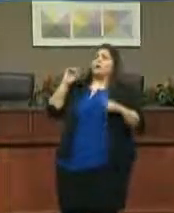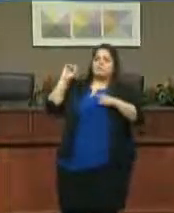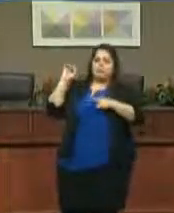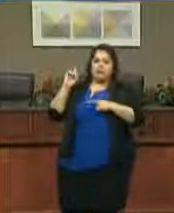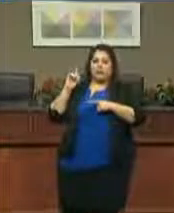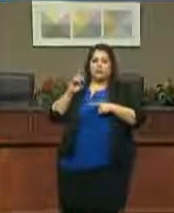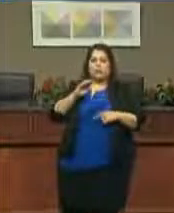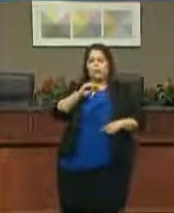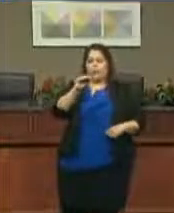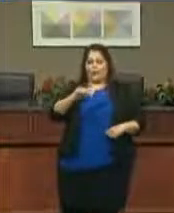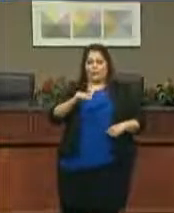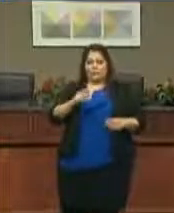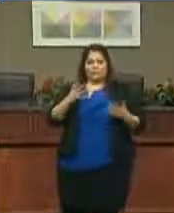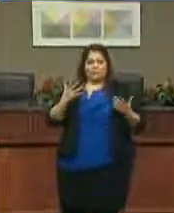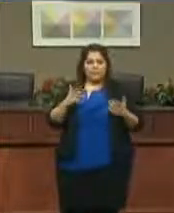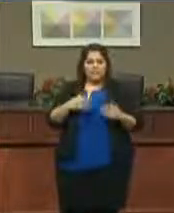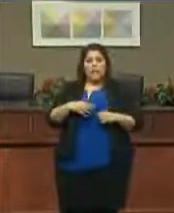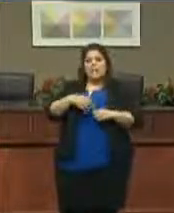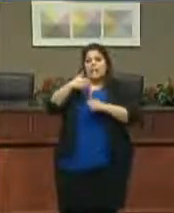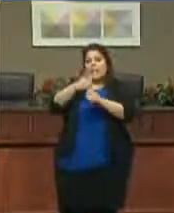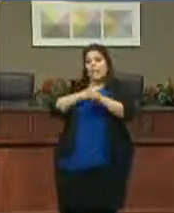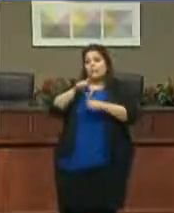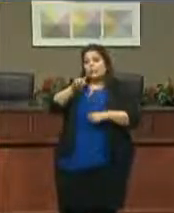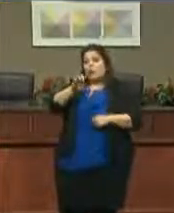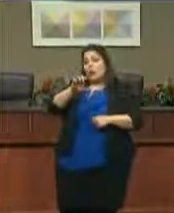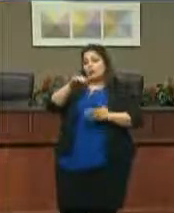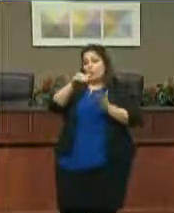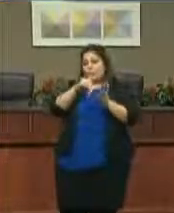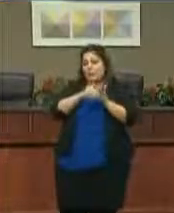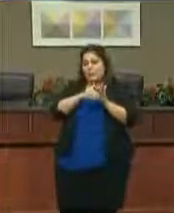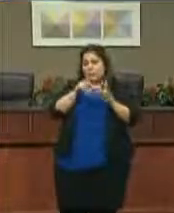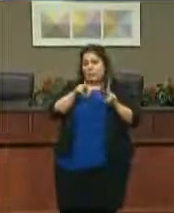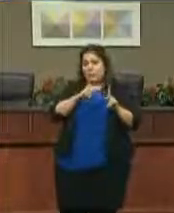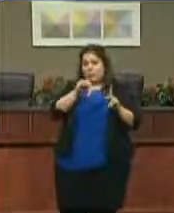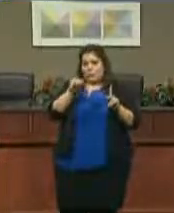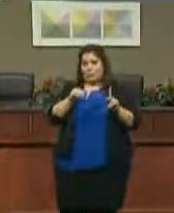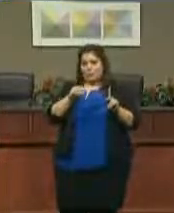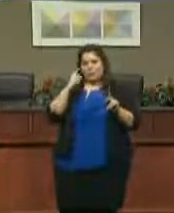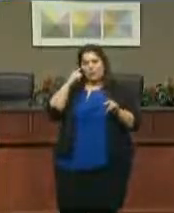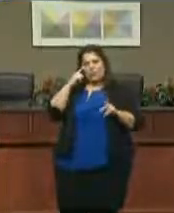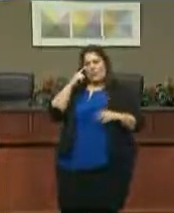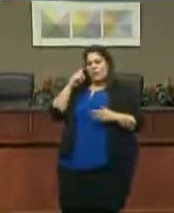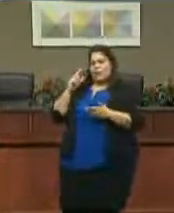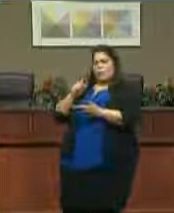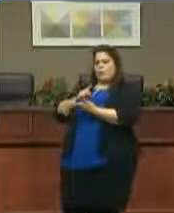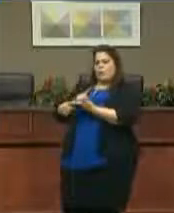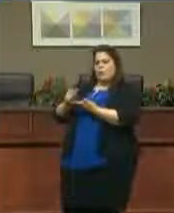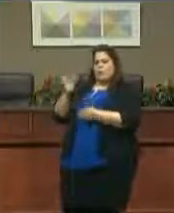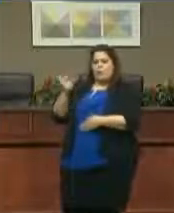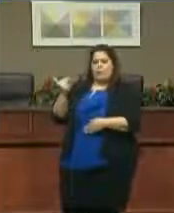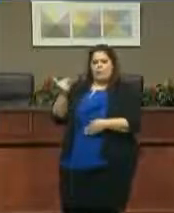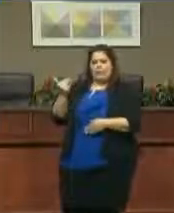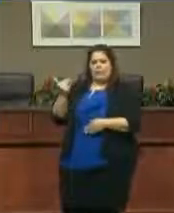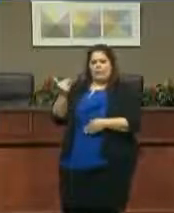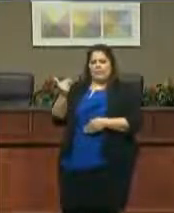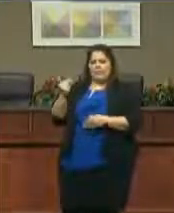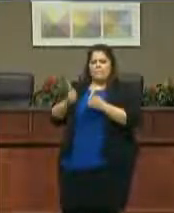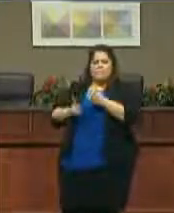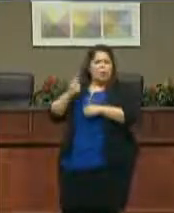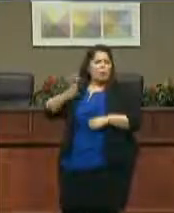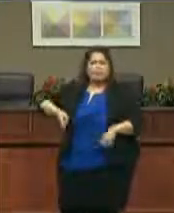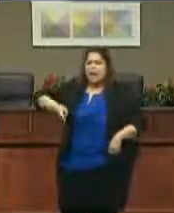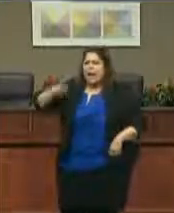per 100,000. When we were at our highest around week 13, we were at 21